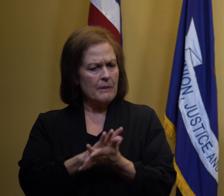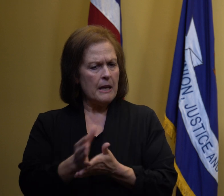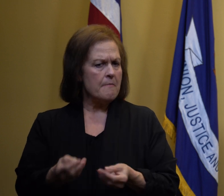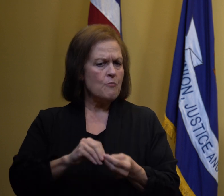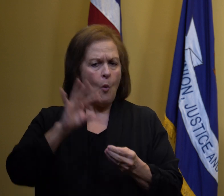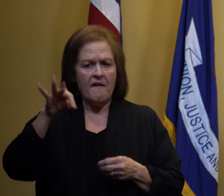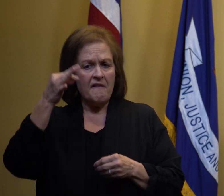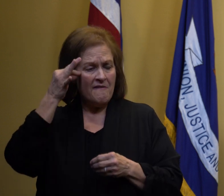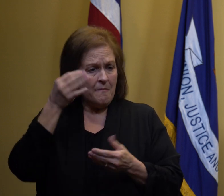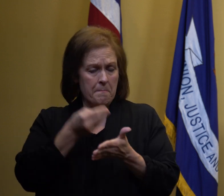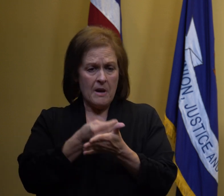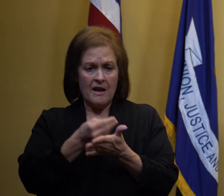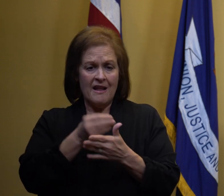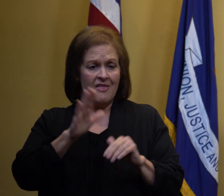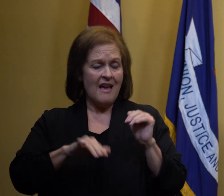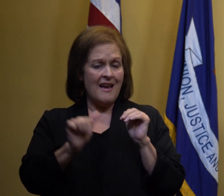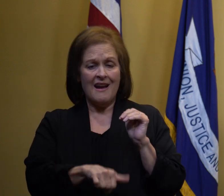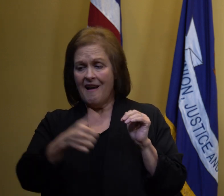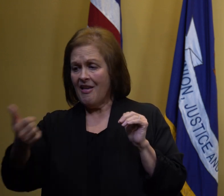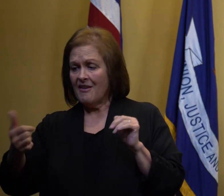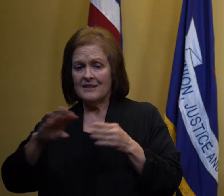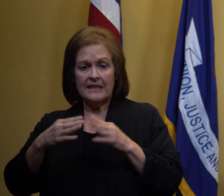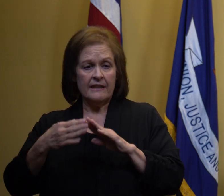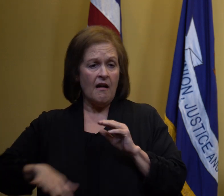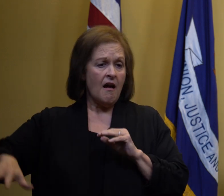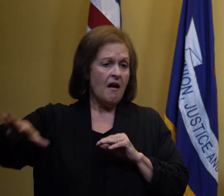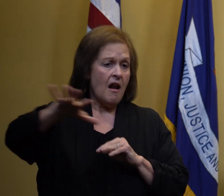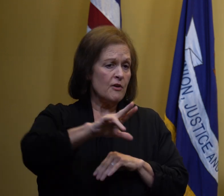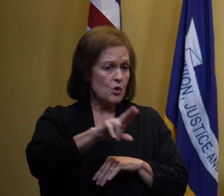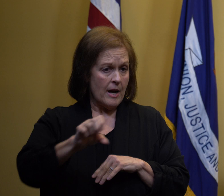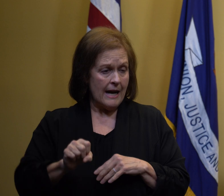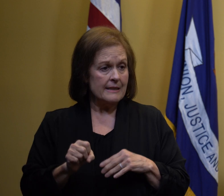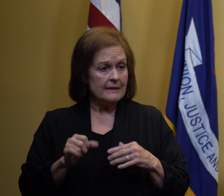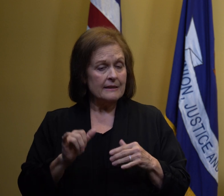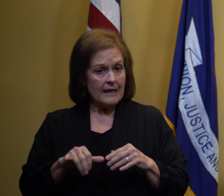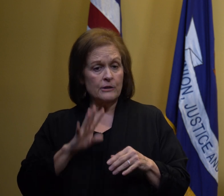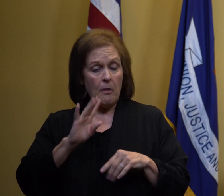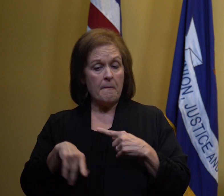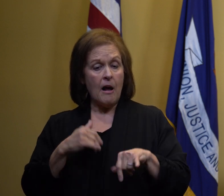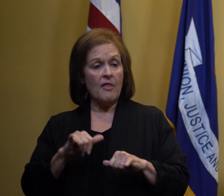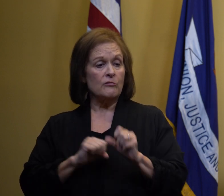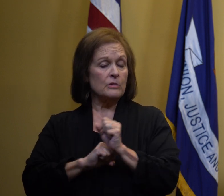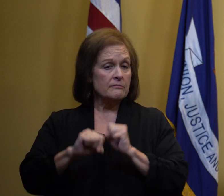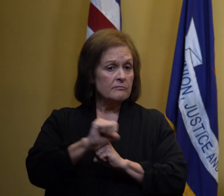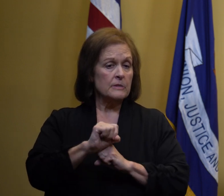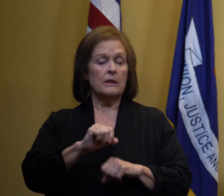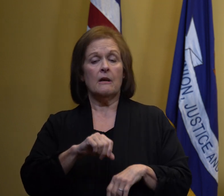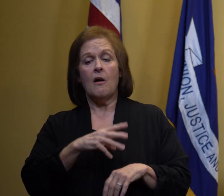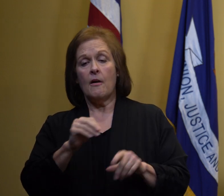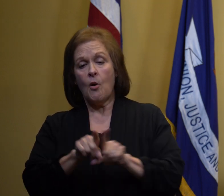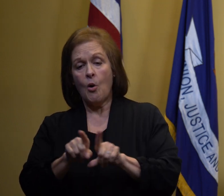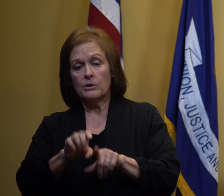dollar than any city in the United States of America right now. And it is on infrastructure, it is on